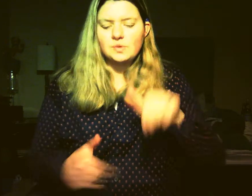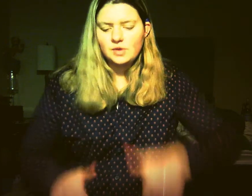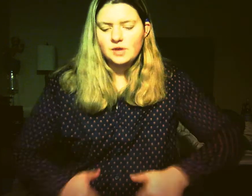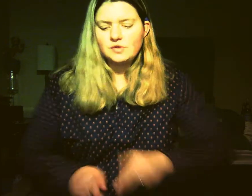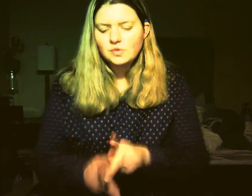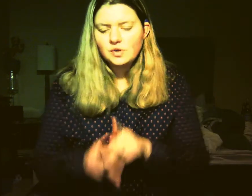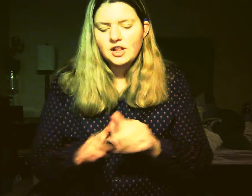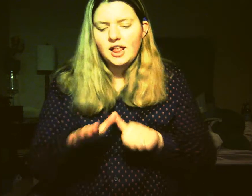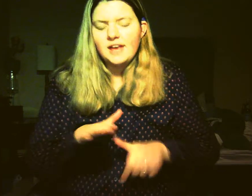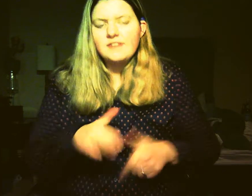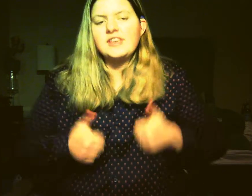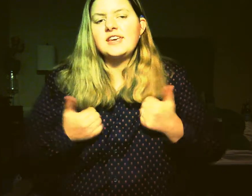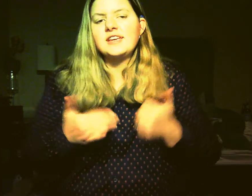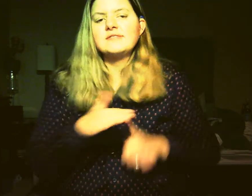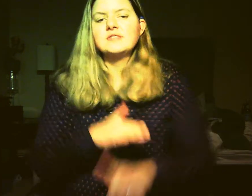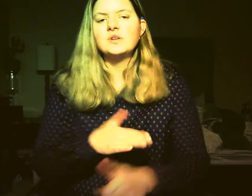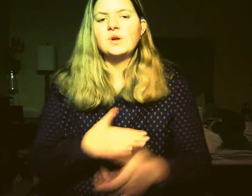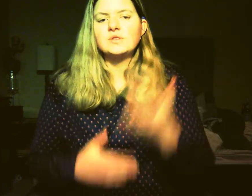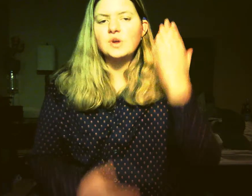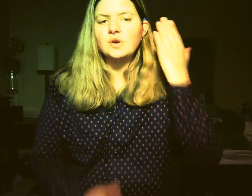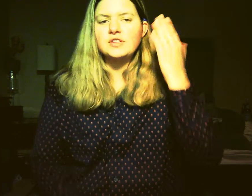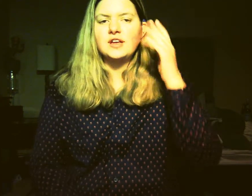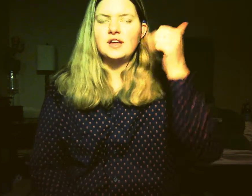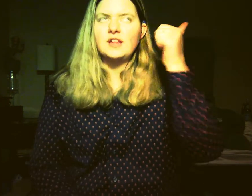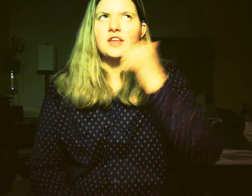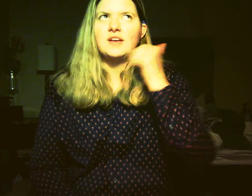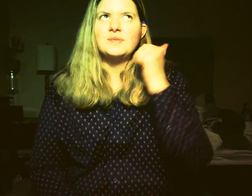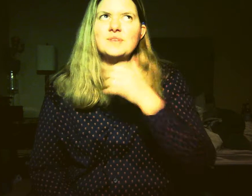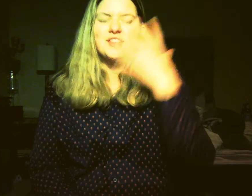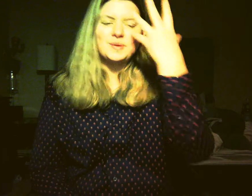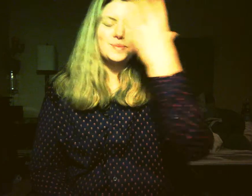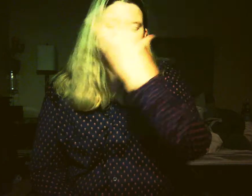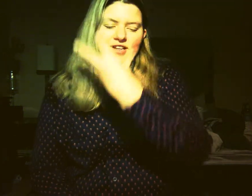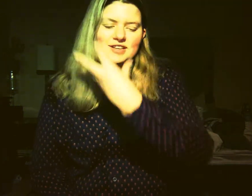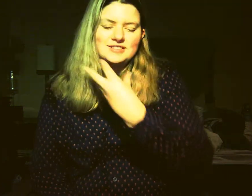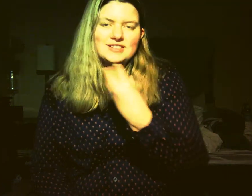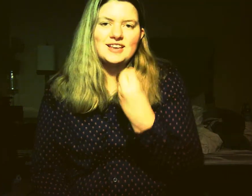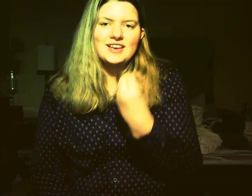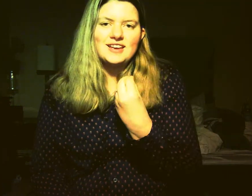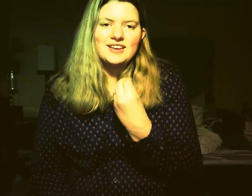the rest of your life in, I want to know the girl behind that pretty stare,